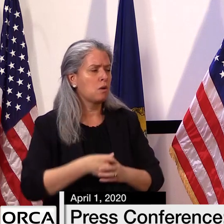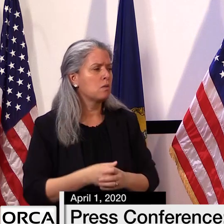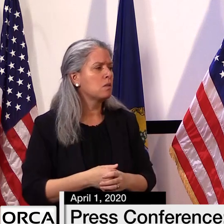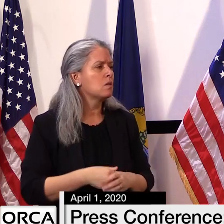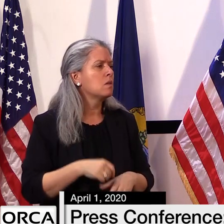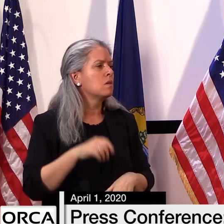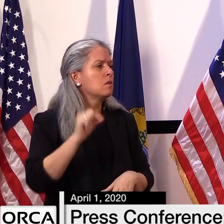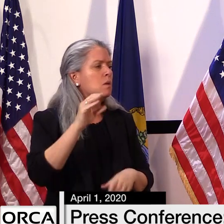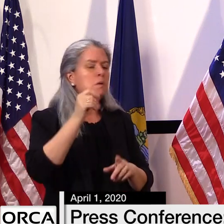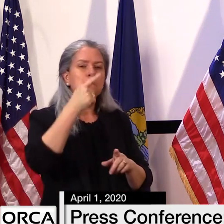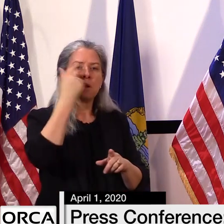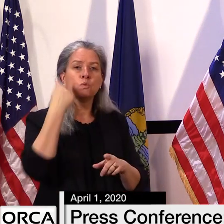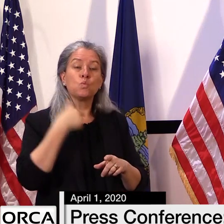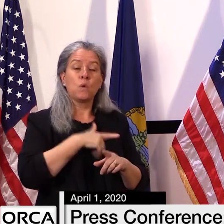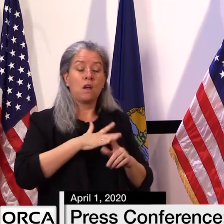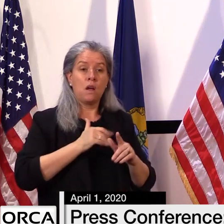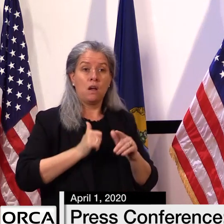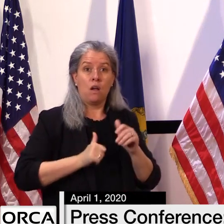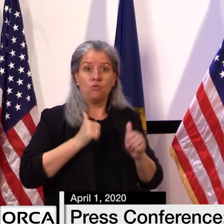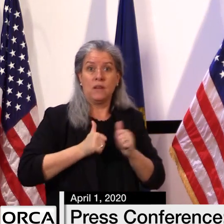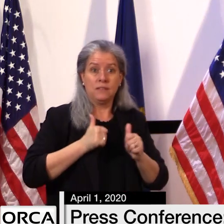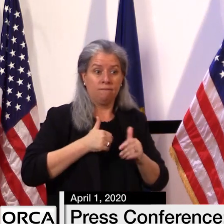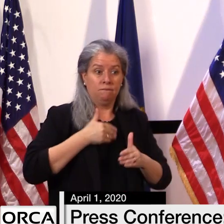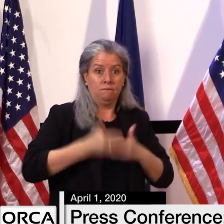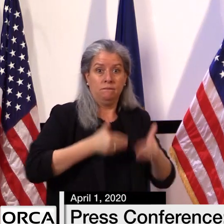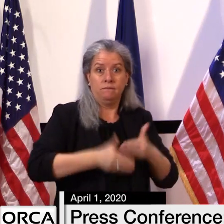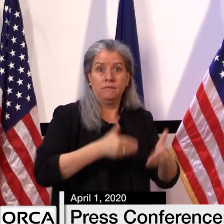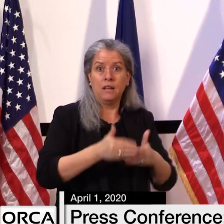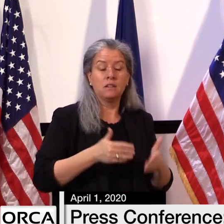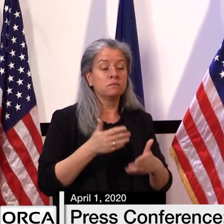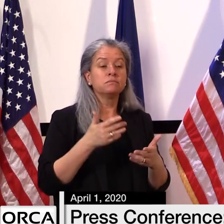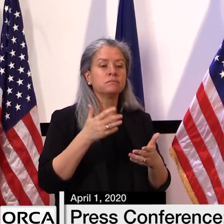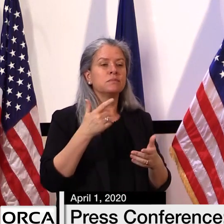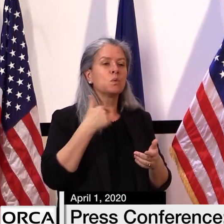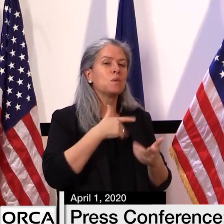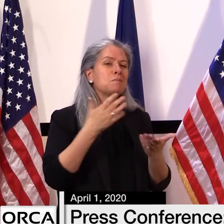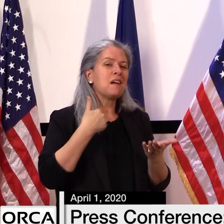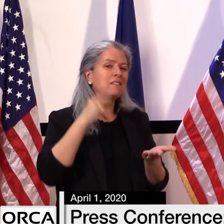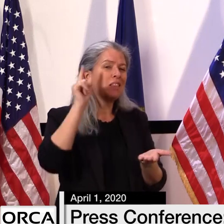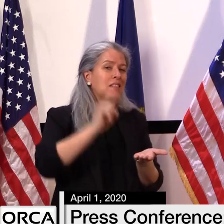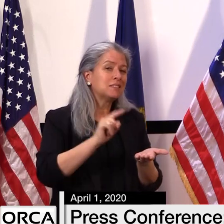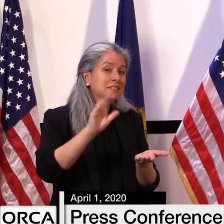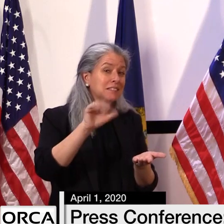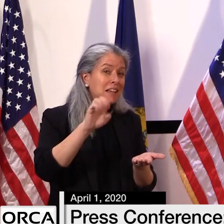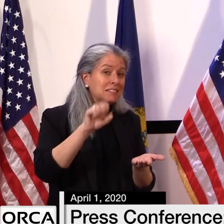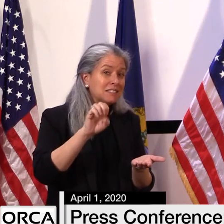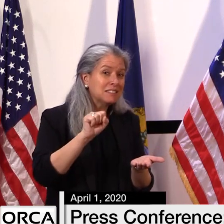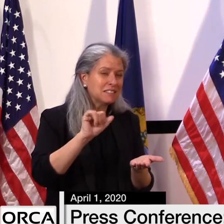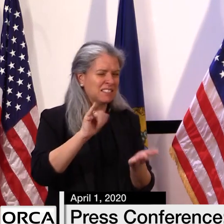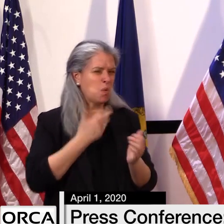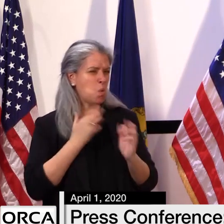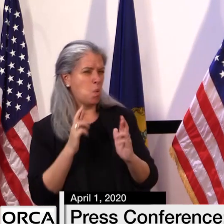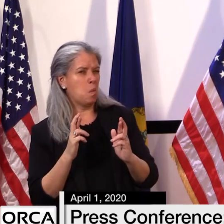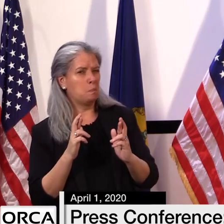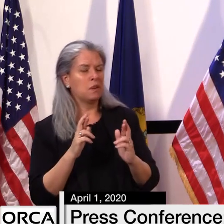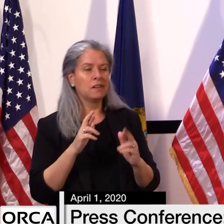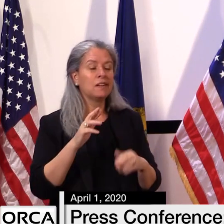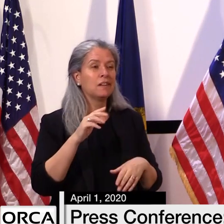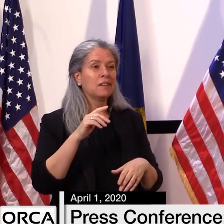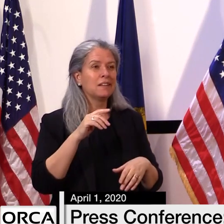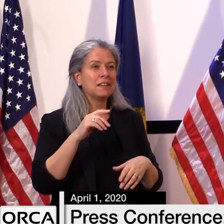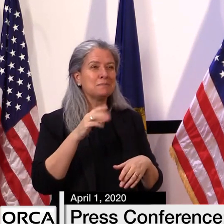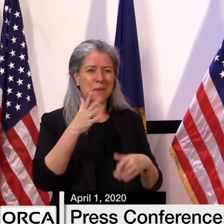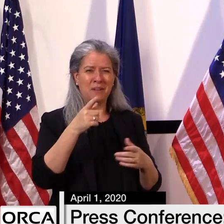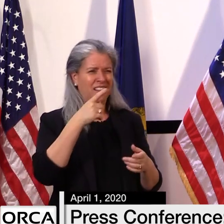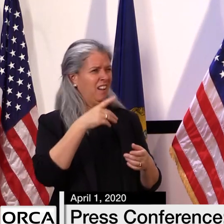taken has created an opportunity where we may have fewer cases. That's our hope. And it won't look like success in